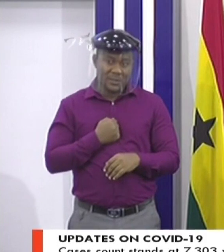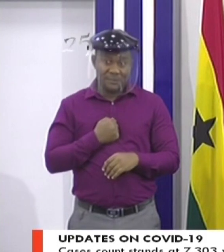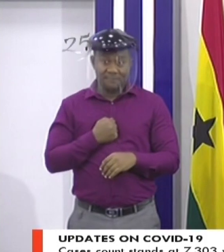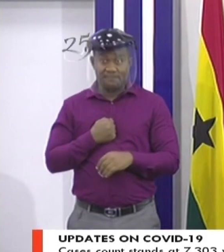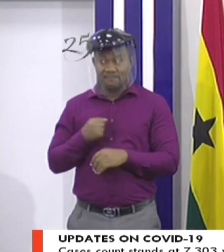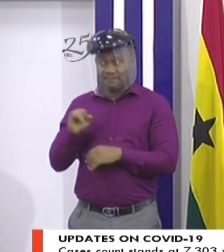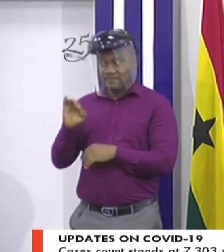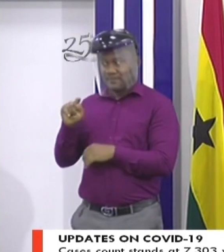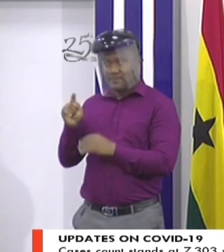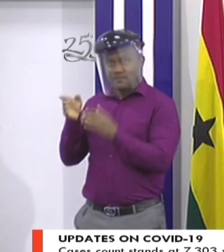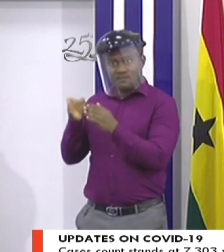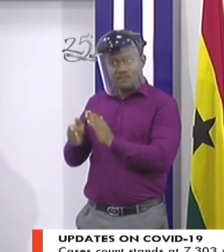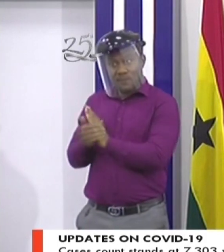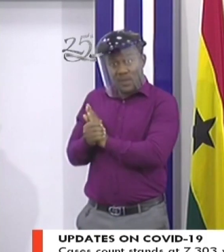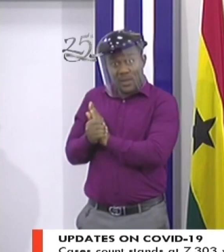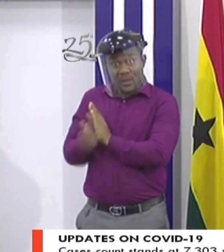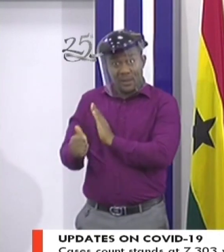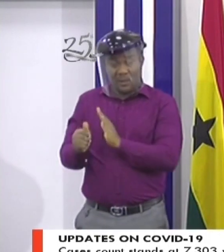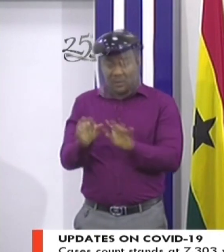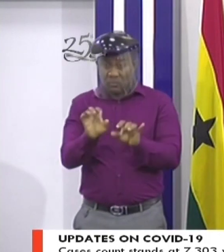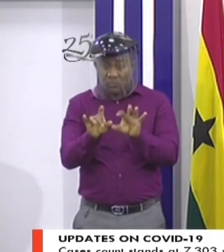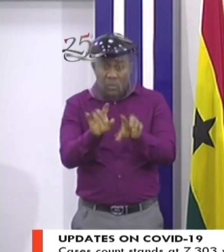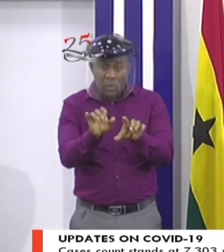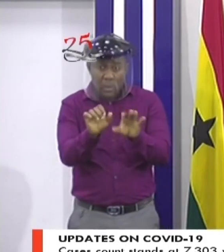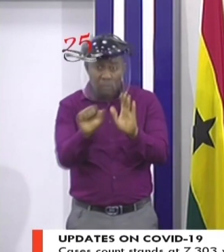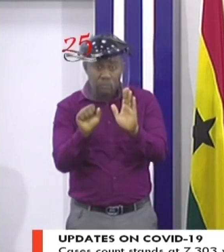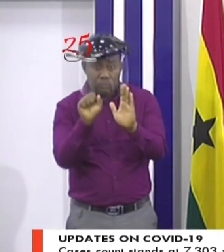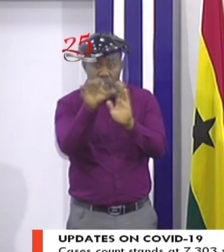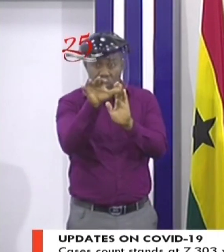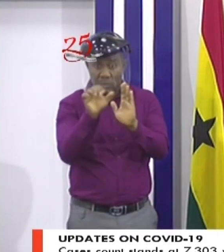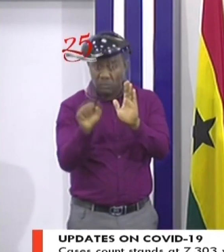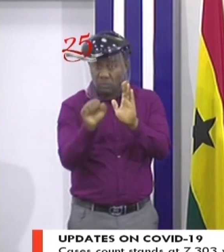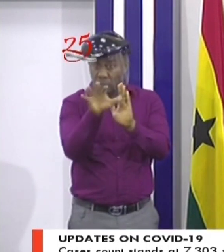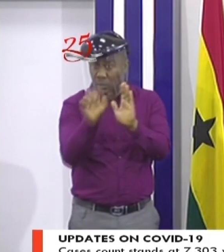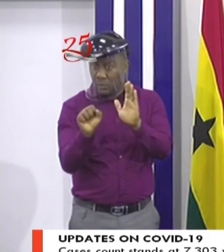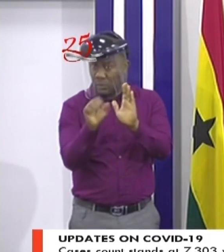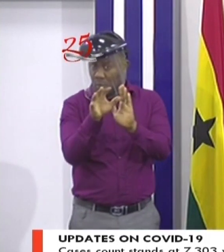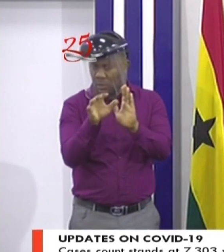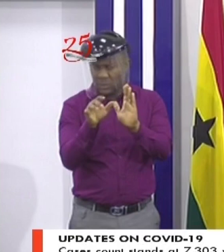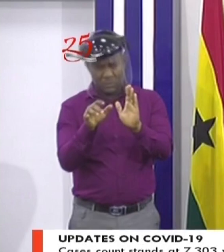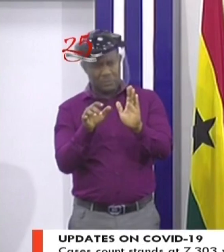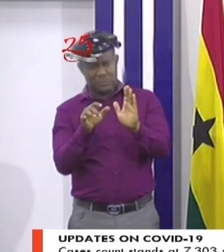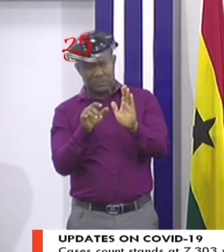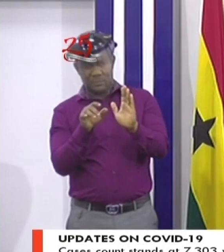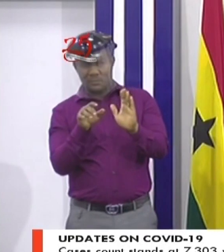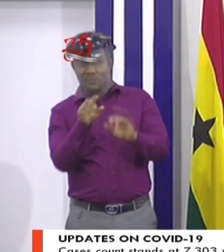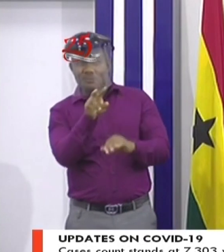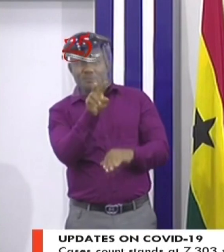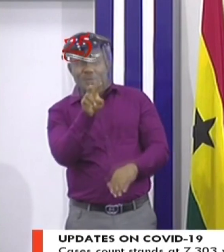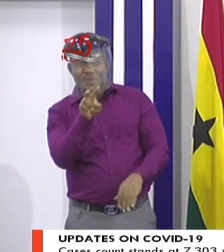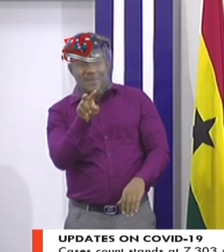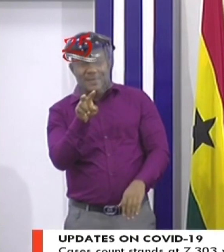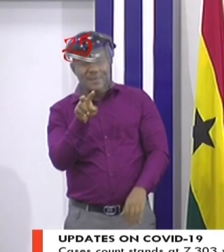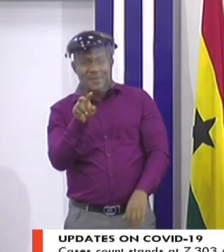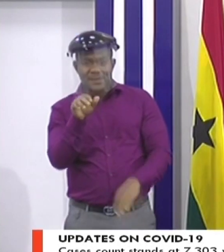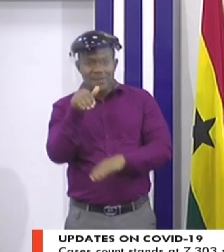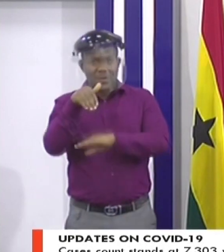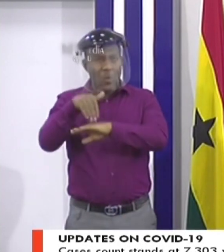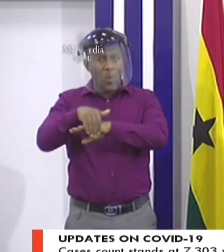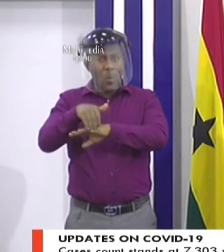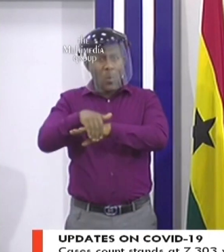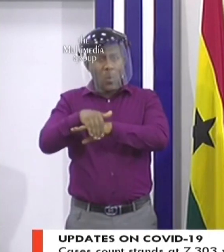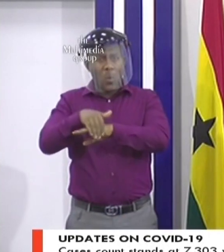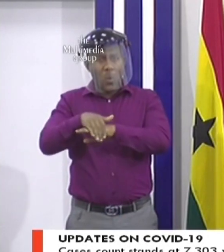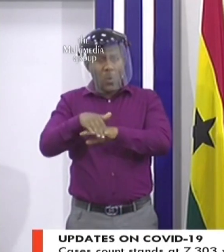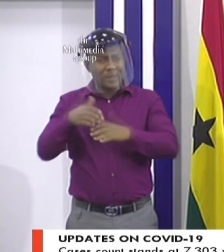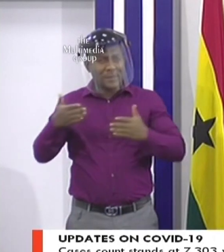man put a report up there, uploaded. Quickly, he realized that it was late in the night. And